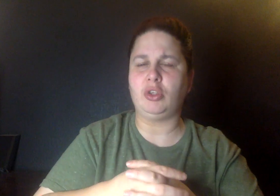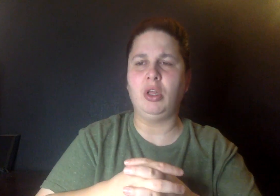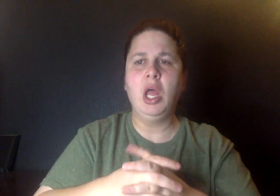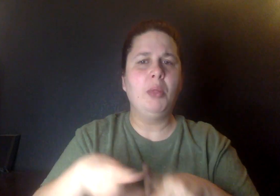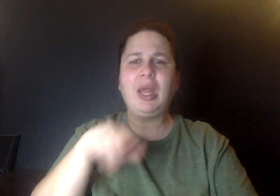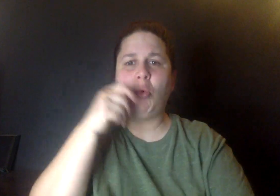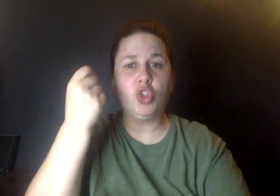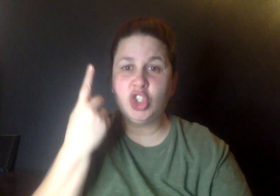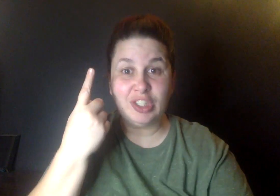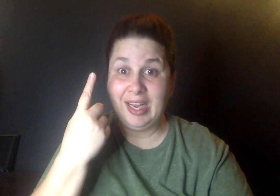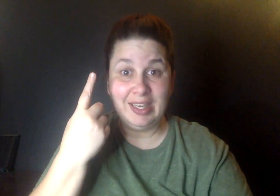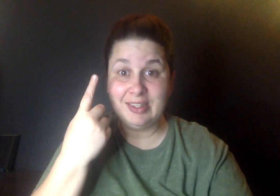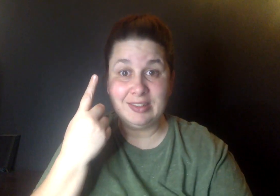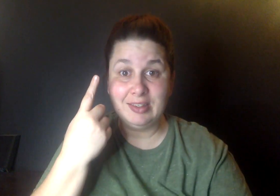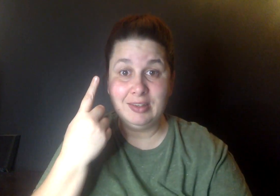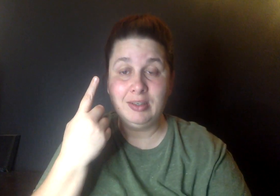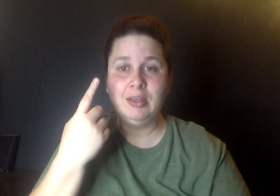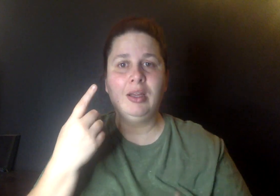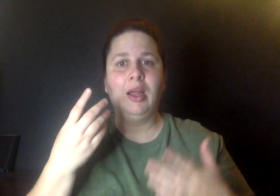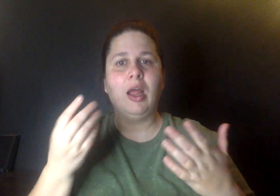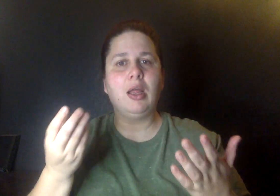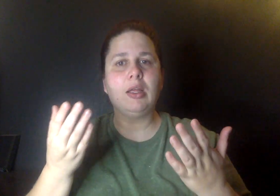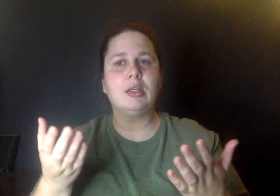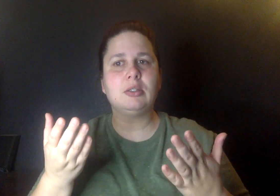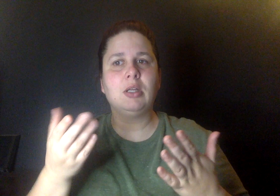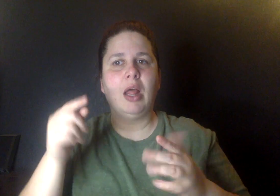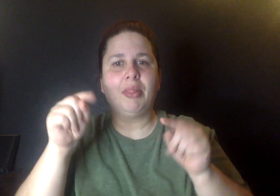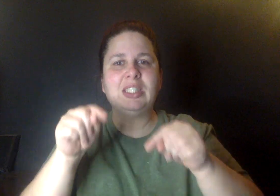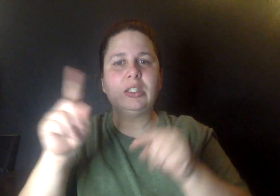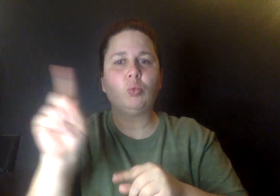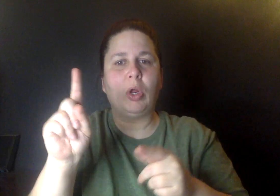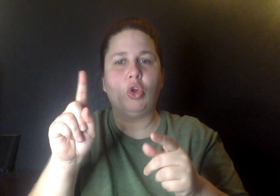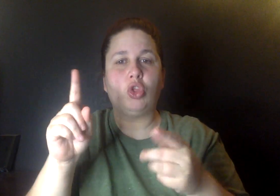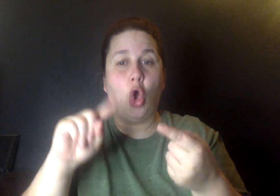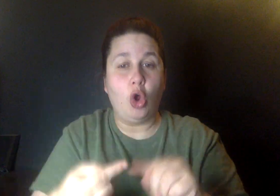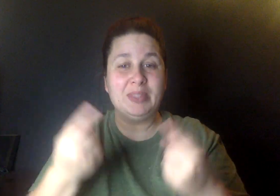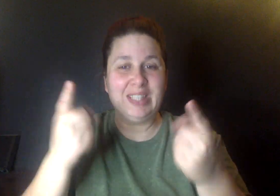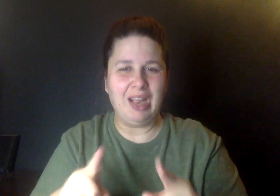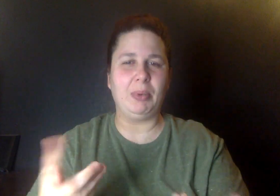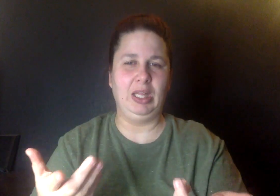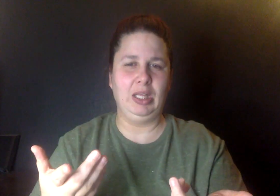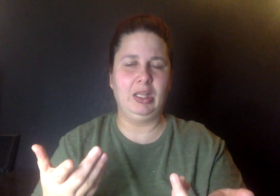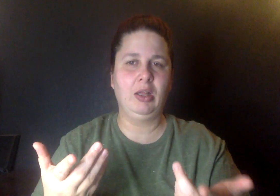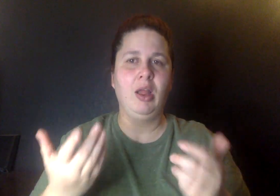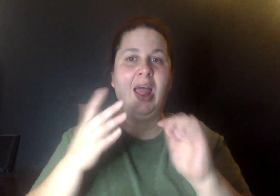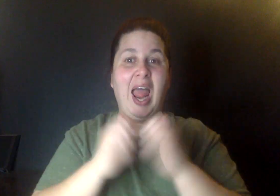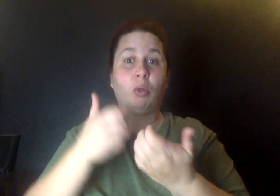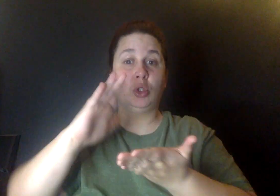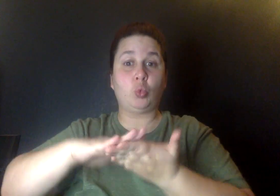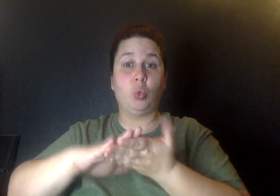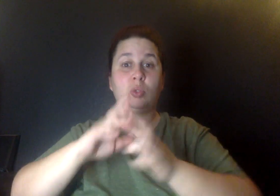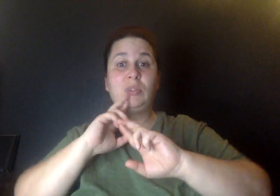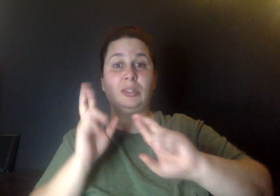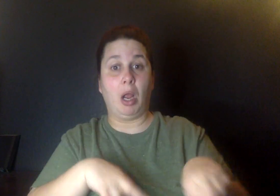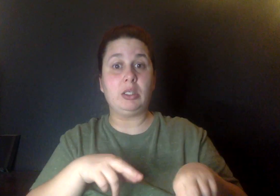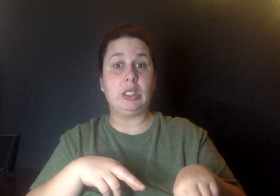They don't understand. And this is where the harm is happening. How are the schools responding?